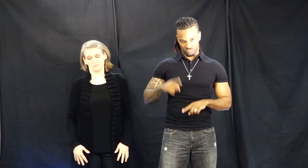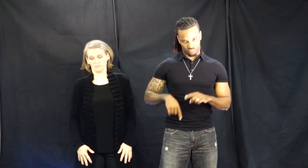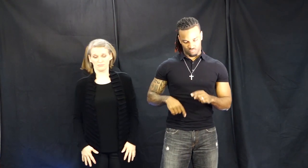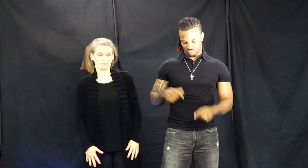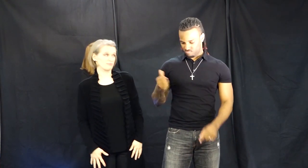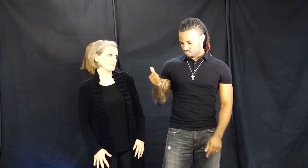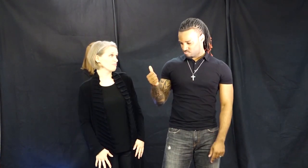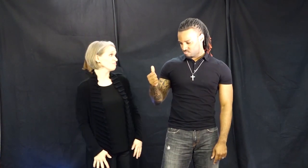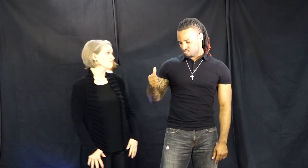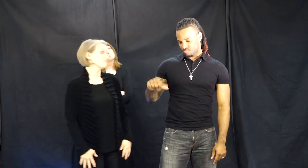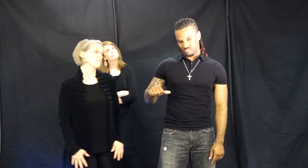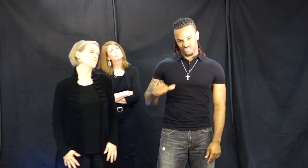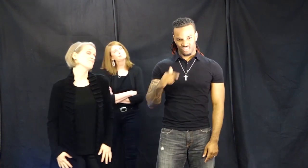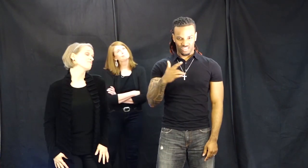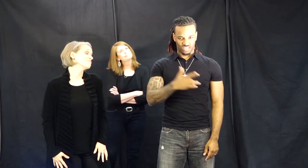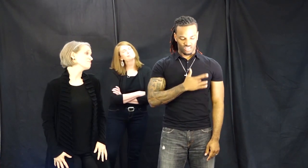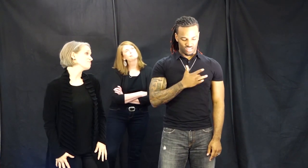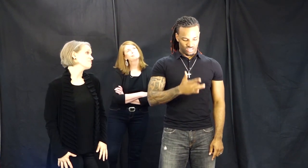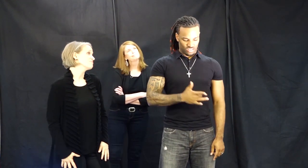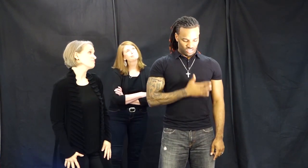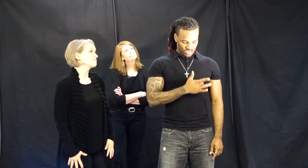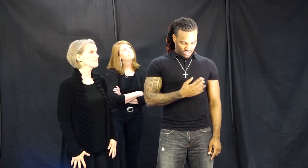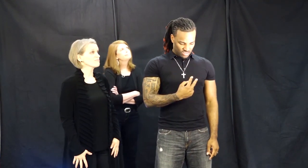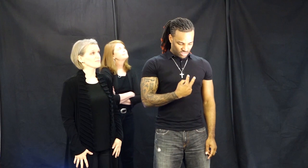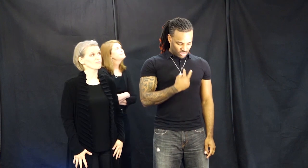Say no to this, there is nowhere I can go.